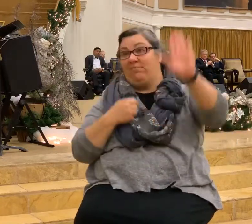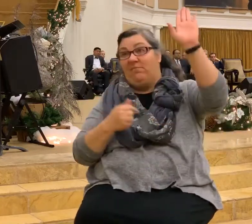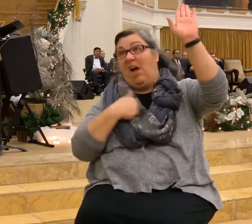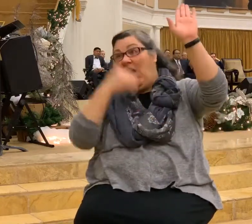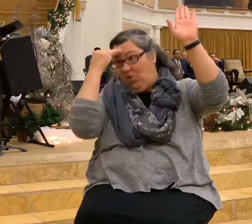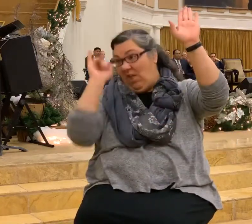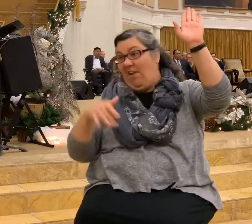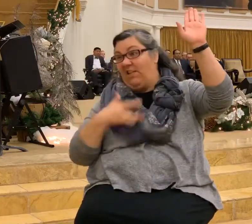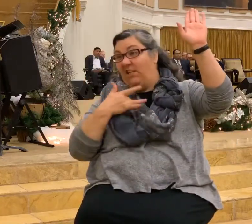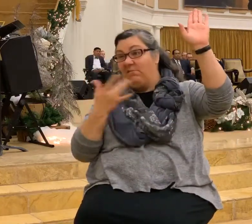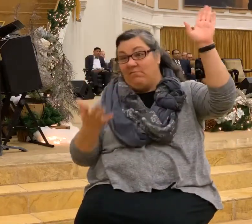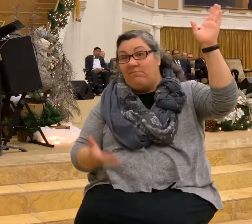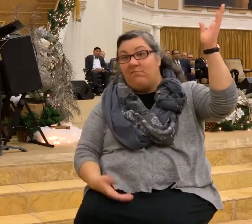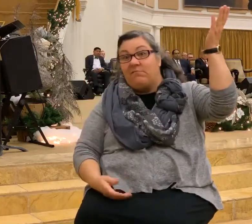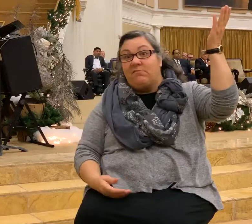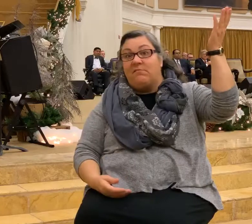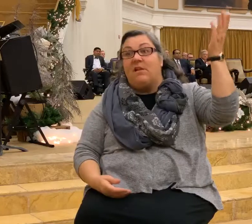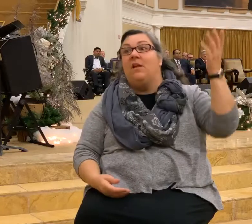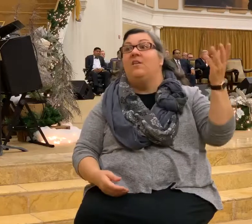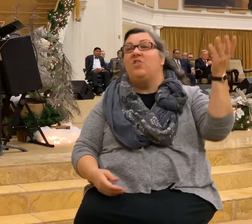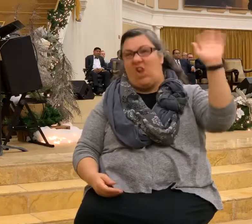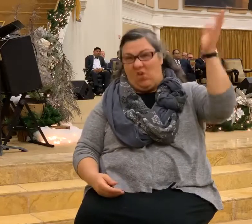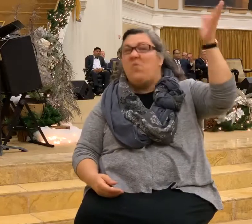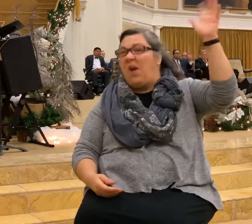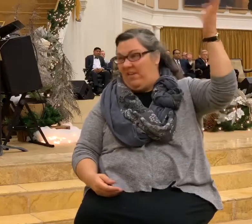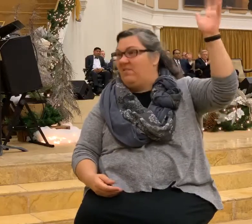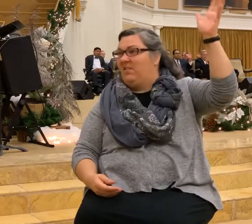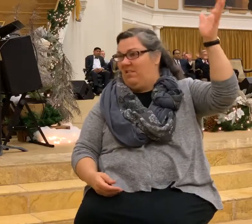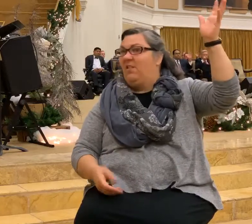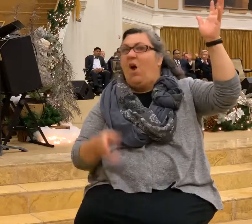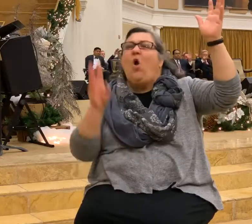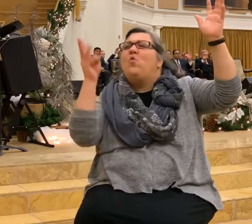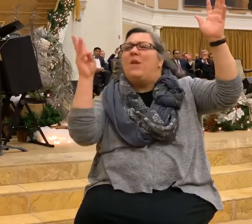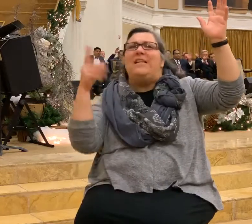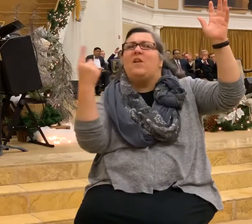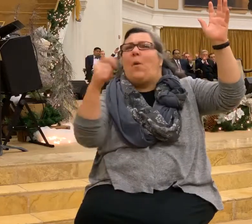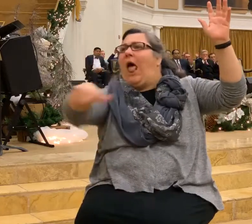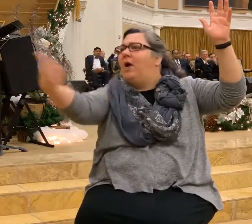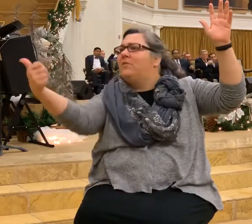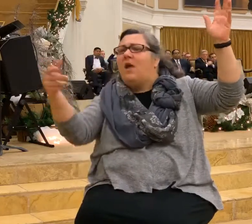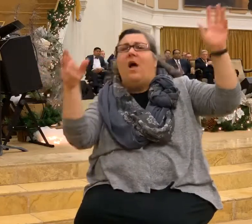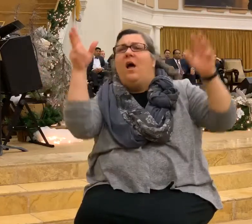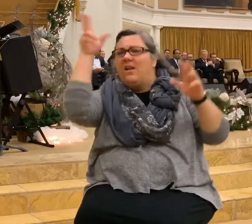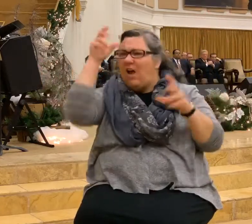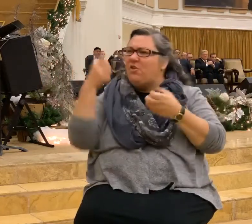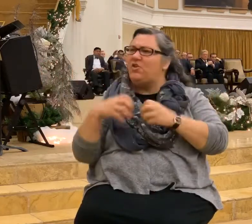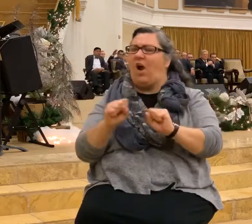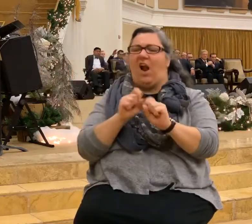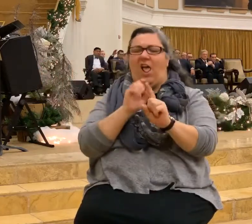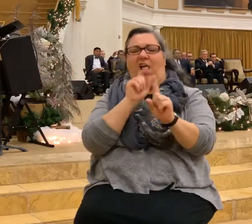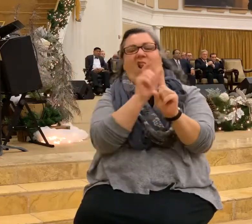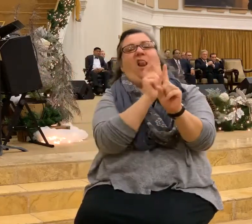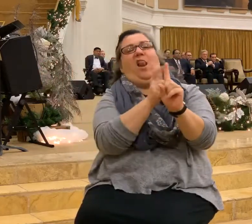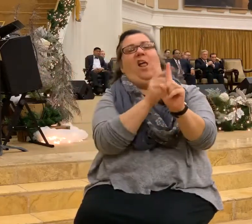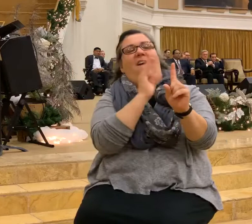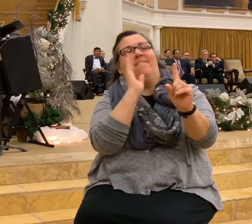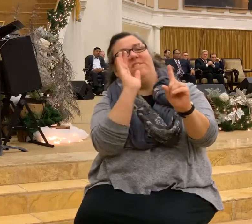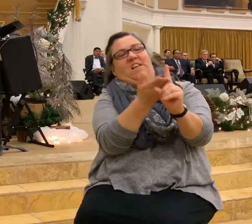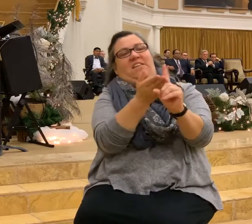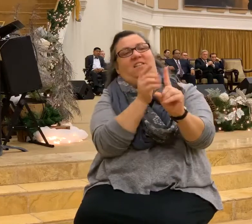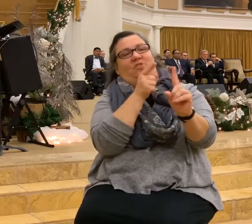feeling? Just kind of wave it. You need to be a witness because somebody beside you, the devil's trying to make you think you're the only person that's ever been